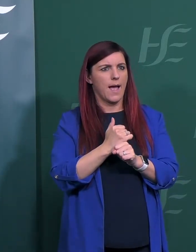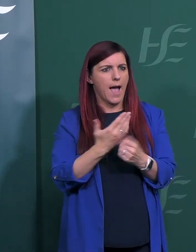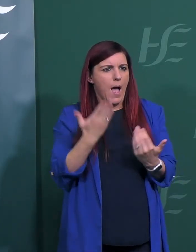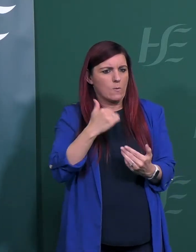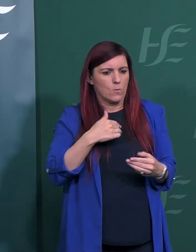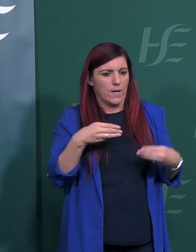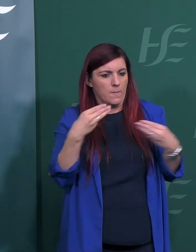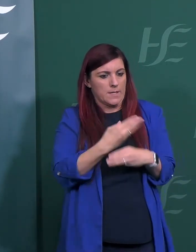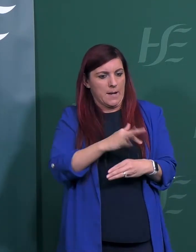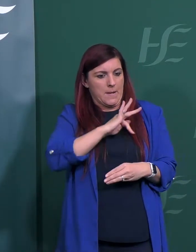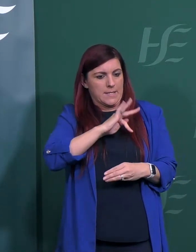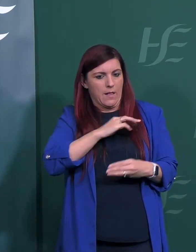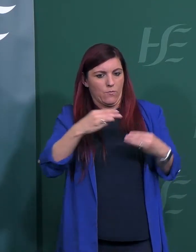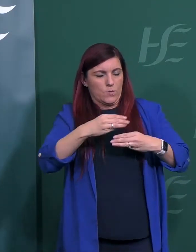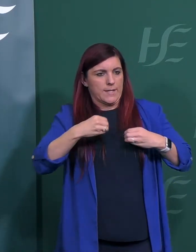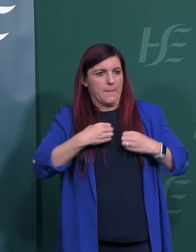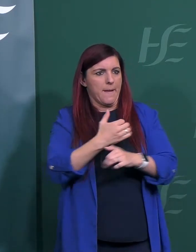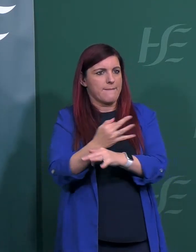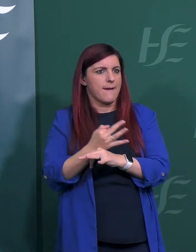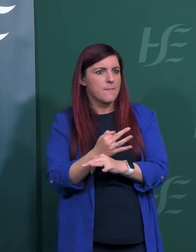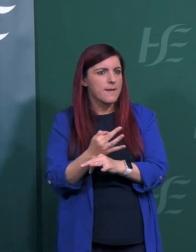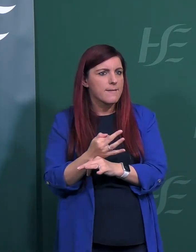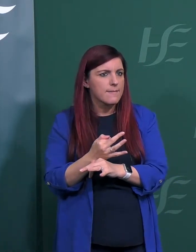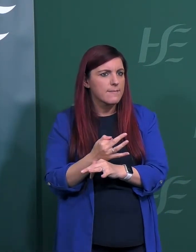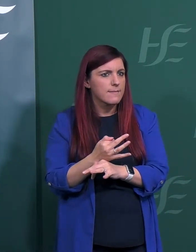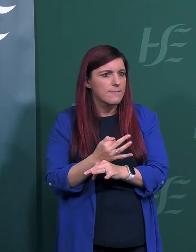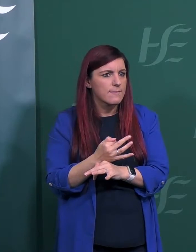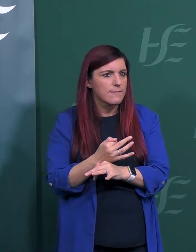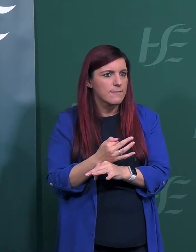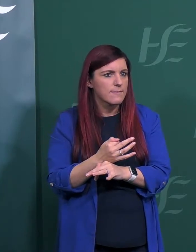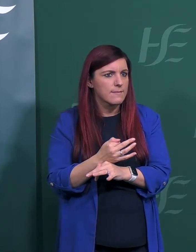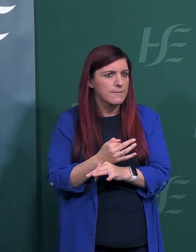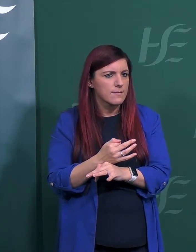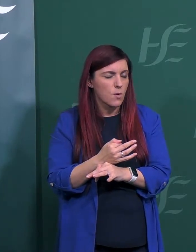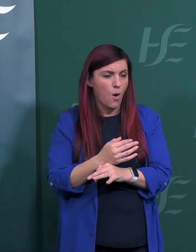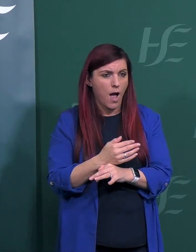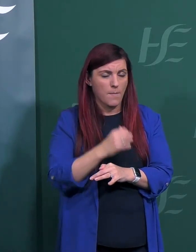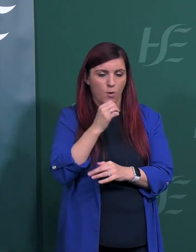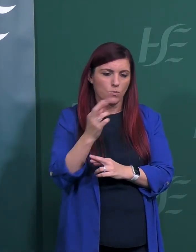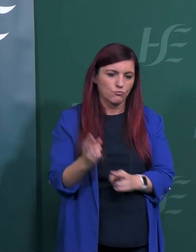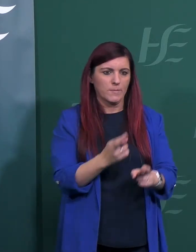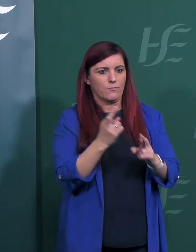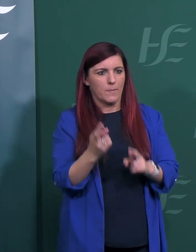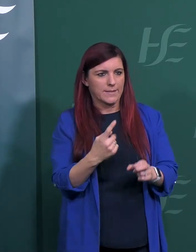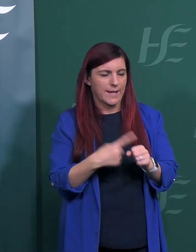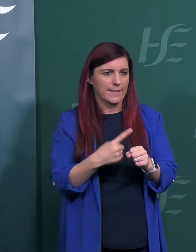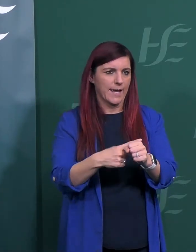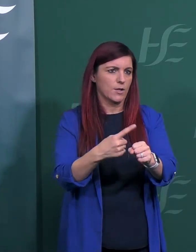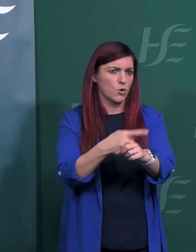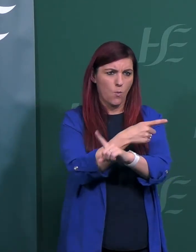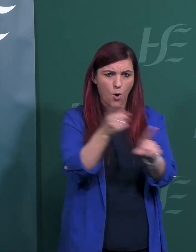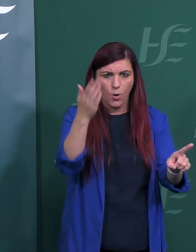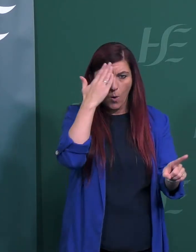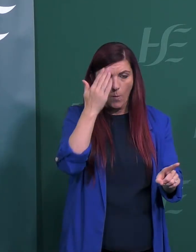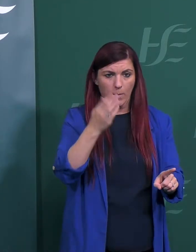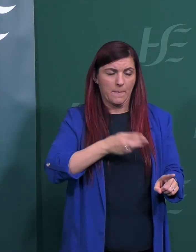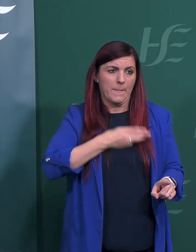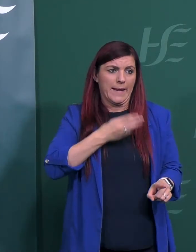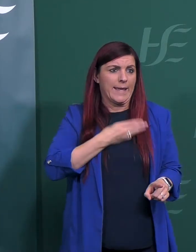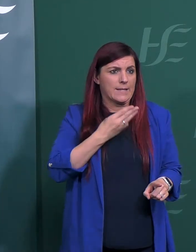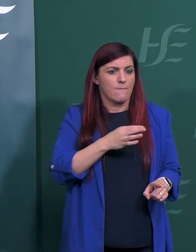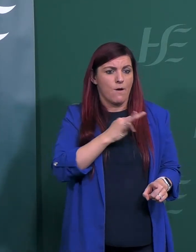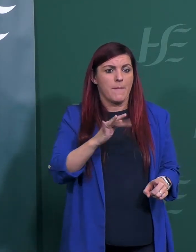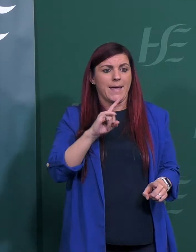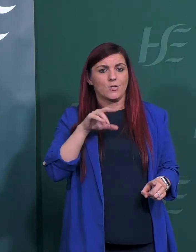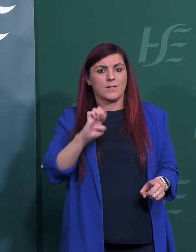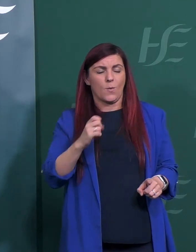family after those situations? So I won't relay them all again. Everybody knows them, but a plea from the HSE is we believe